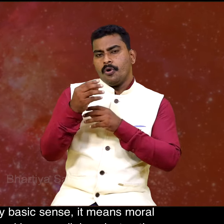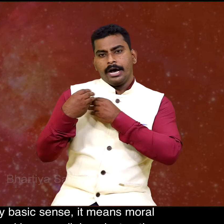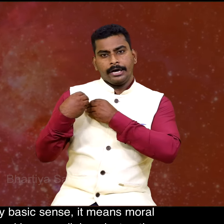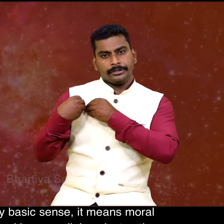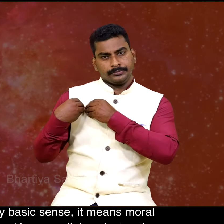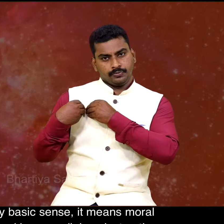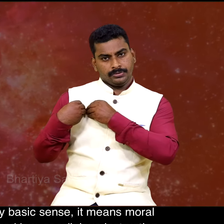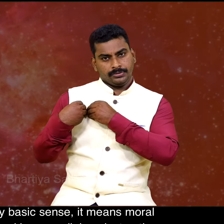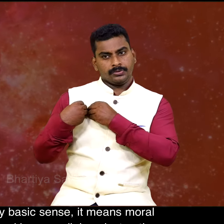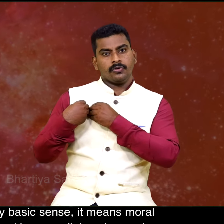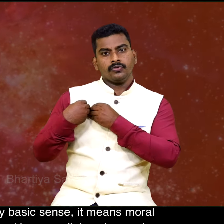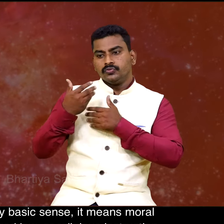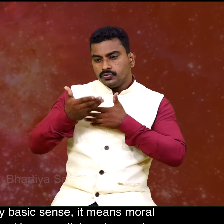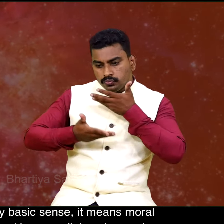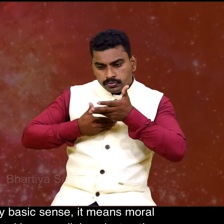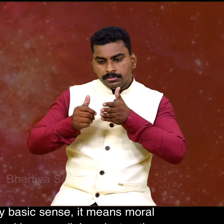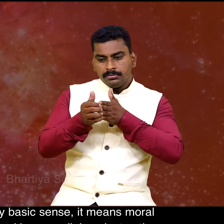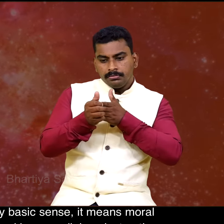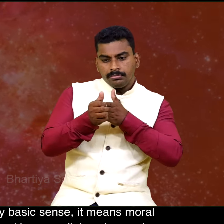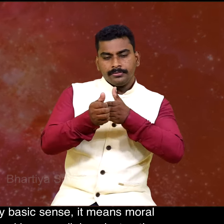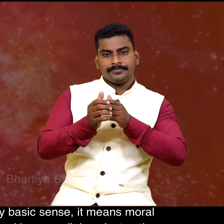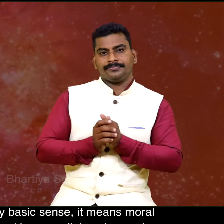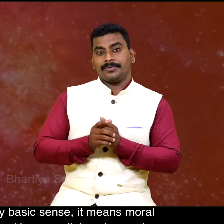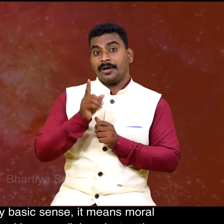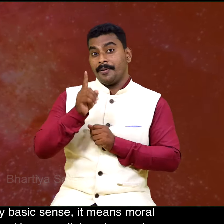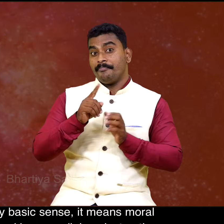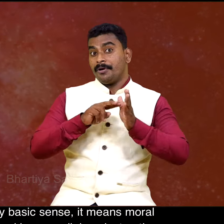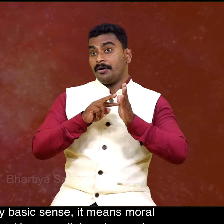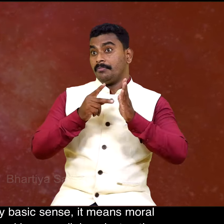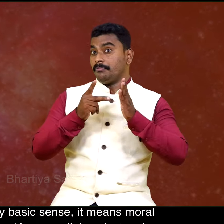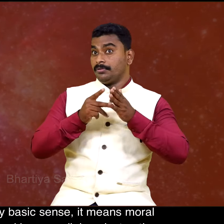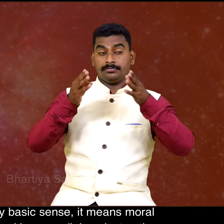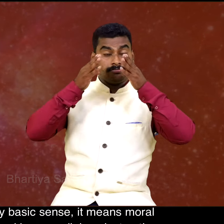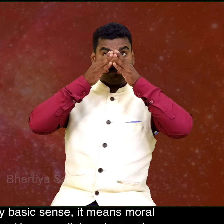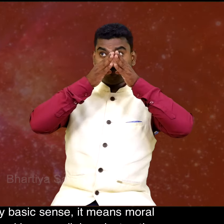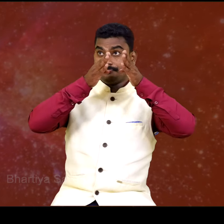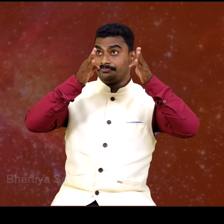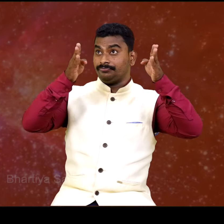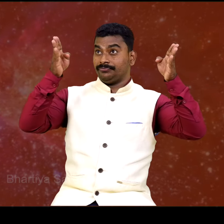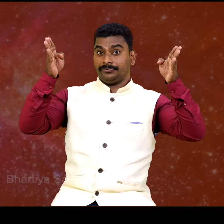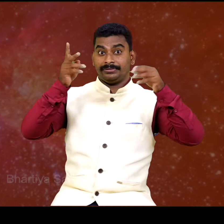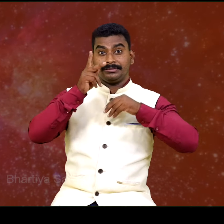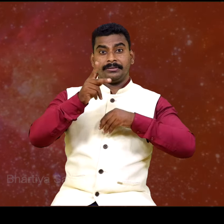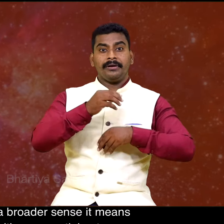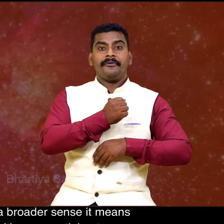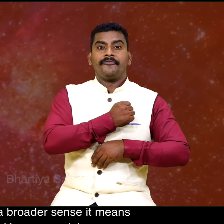sacred law, or religious instruction. In a broader sense, it